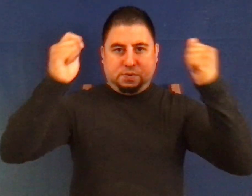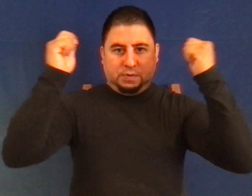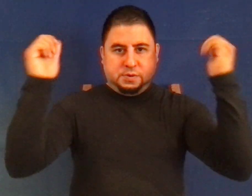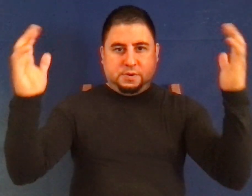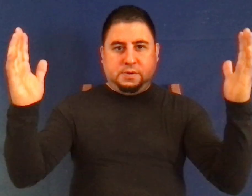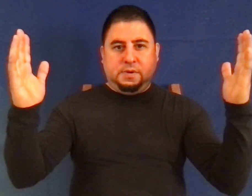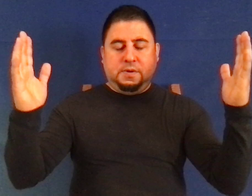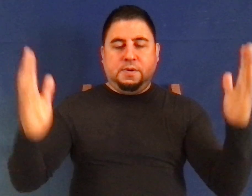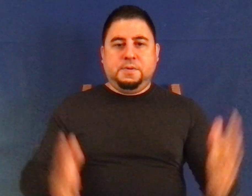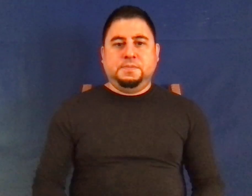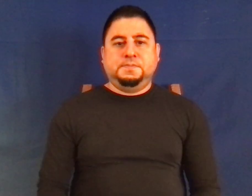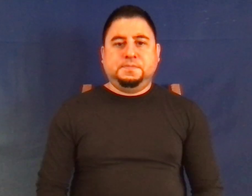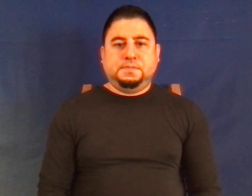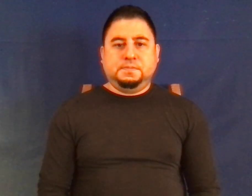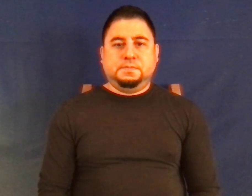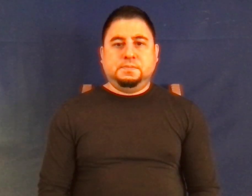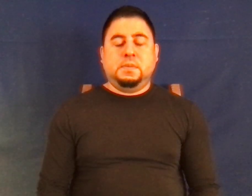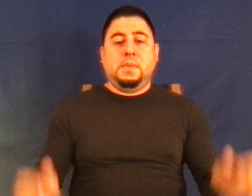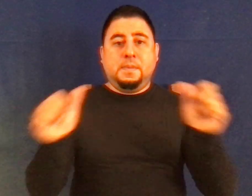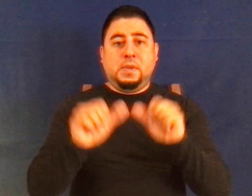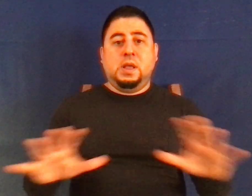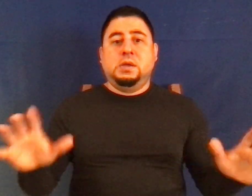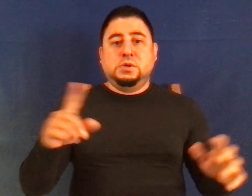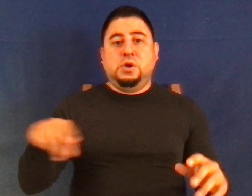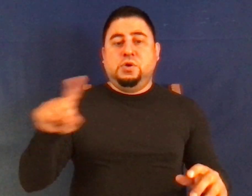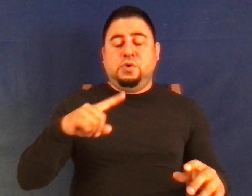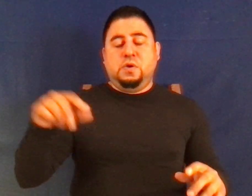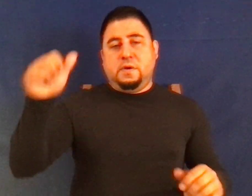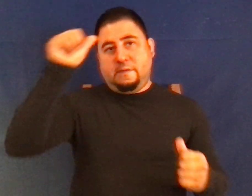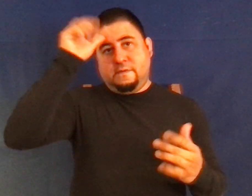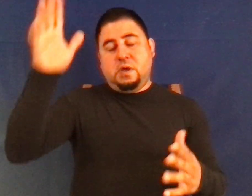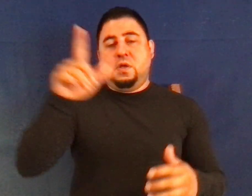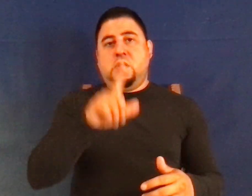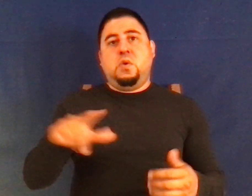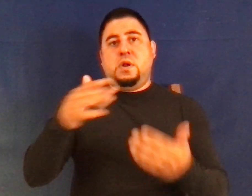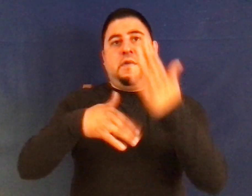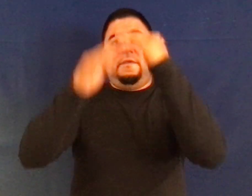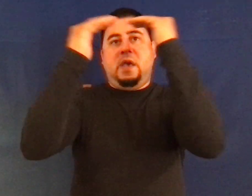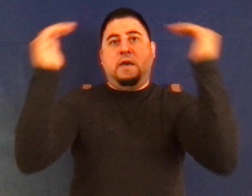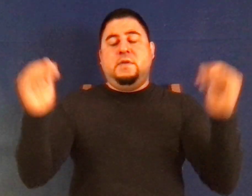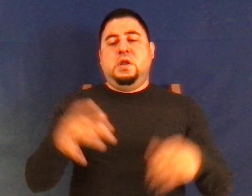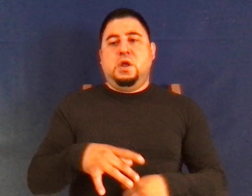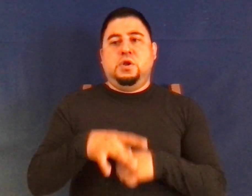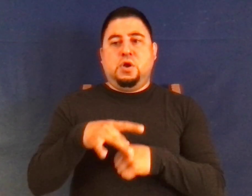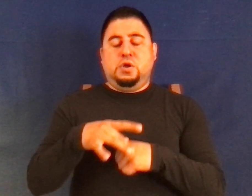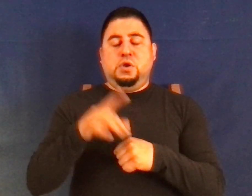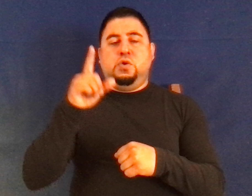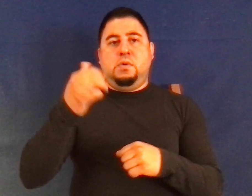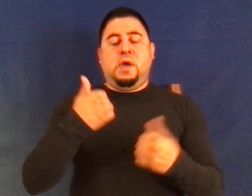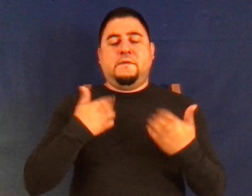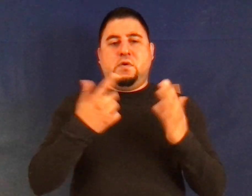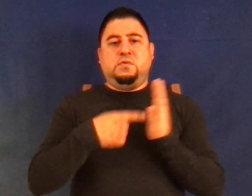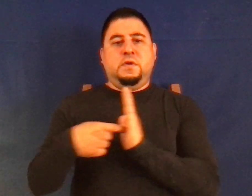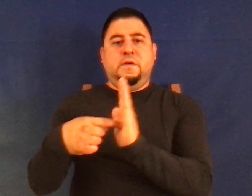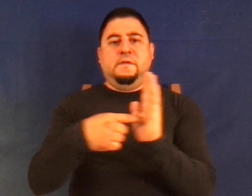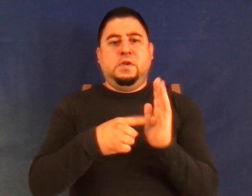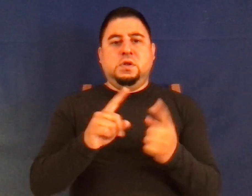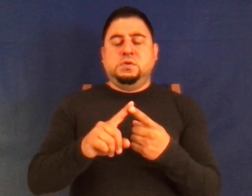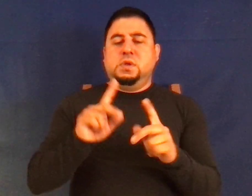alleluia. Blessed are you, Father, Lord of heaven and earth. You have revealed to the little ones the